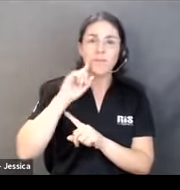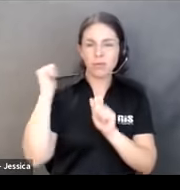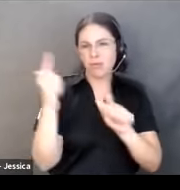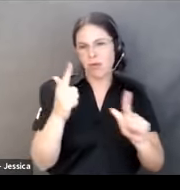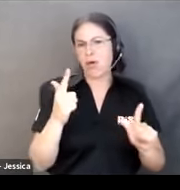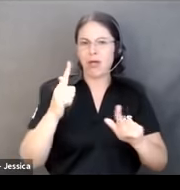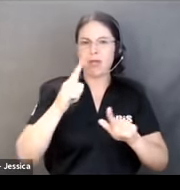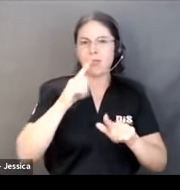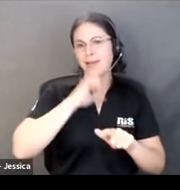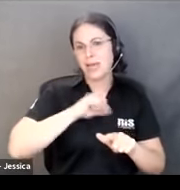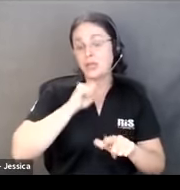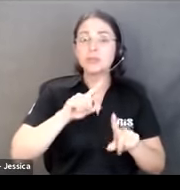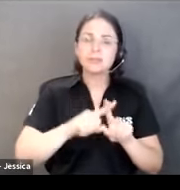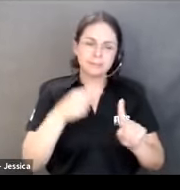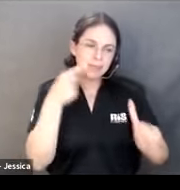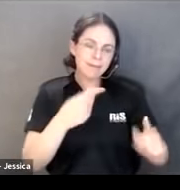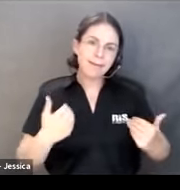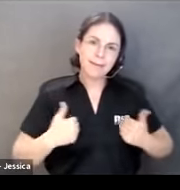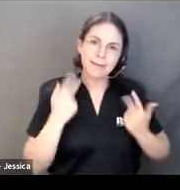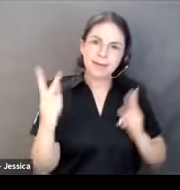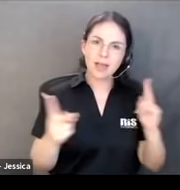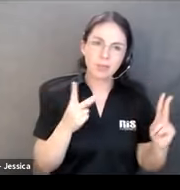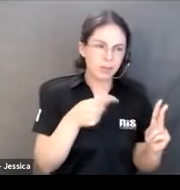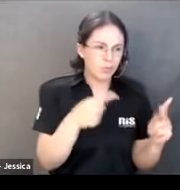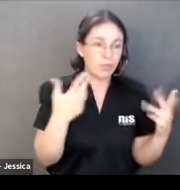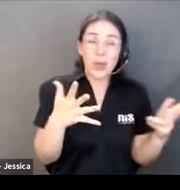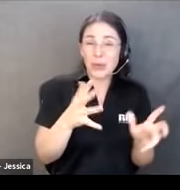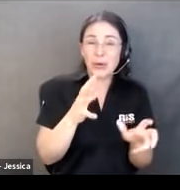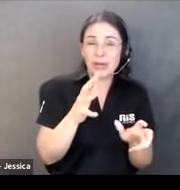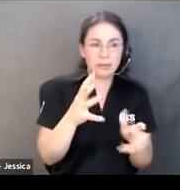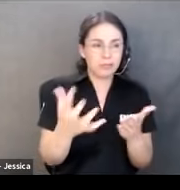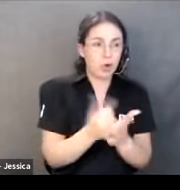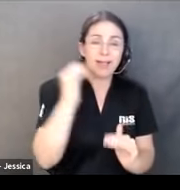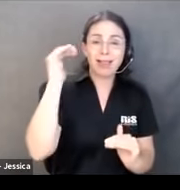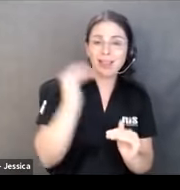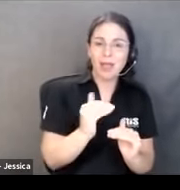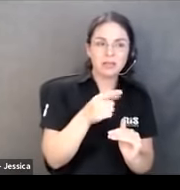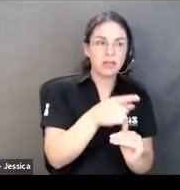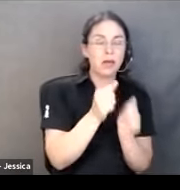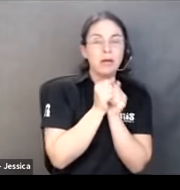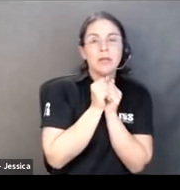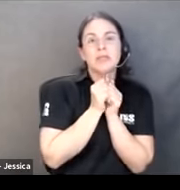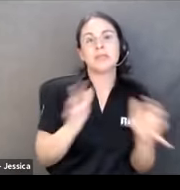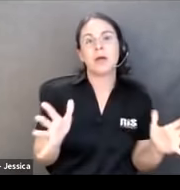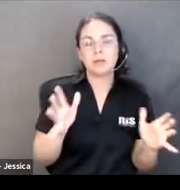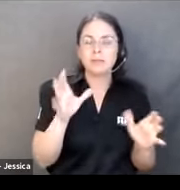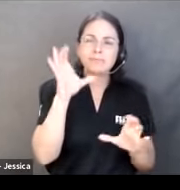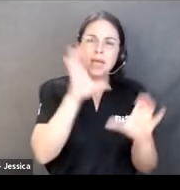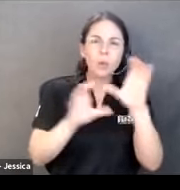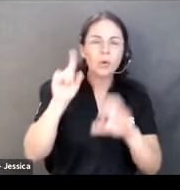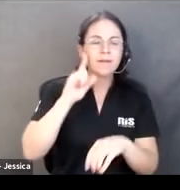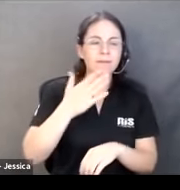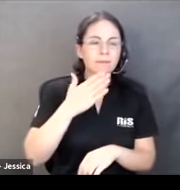earning lower rates of pay are exhausted and are looking for a better work-life